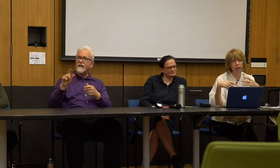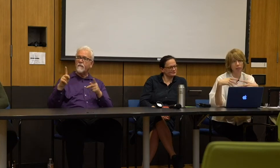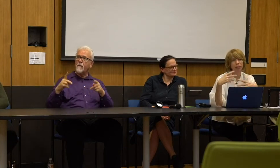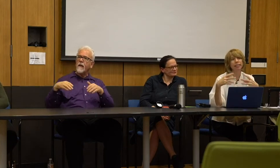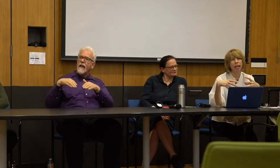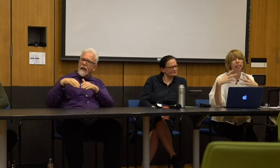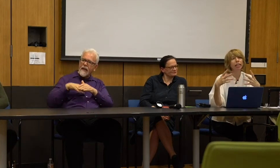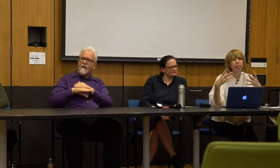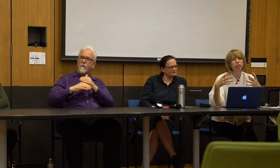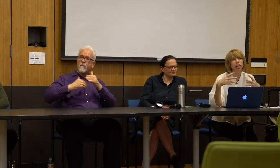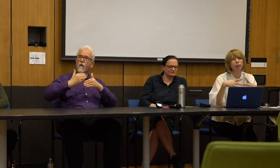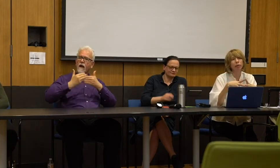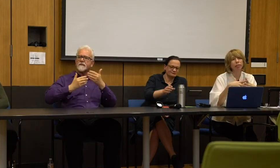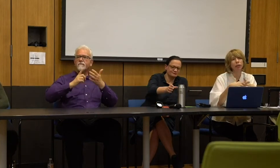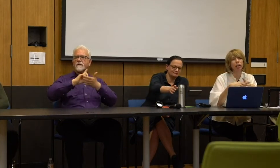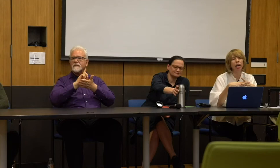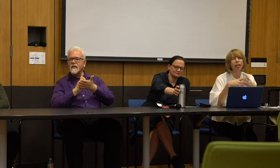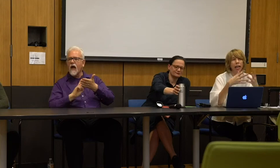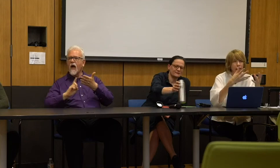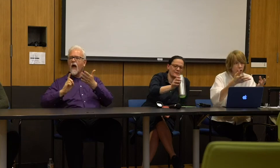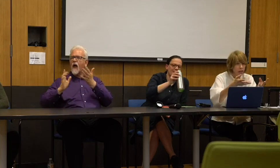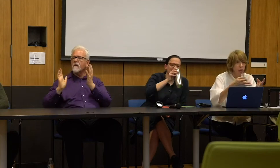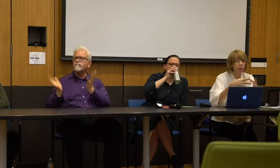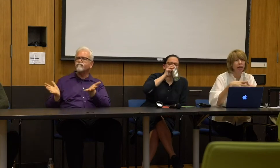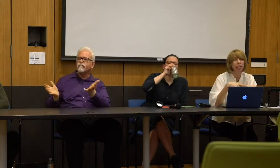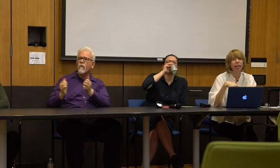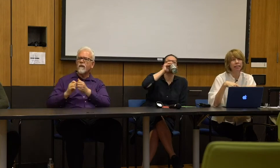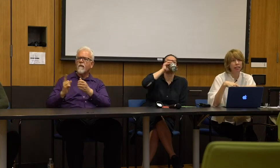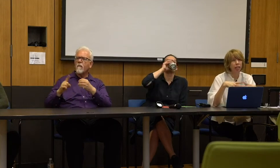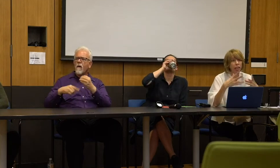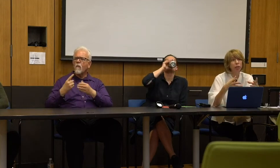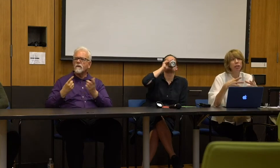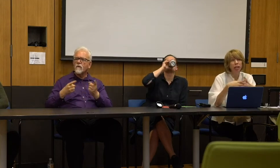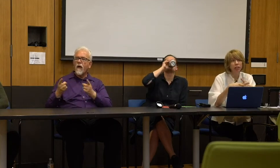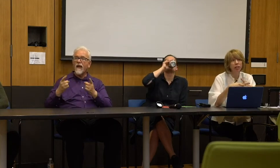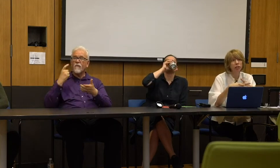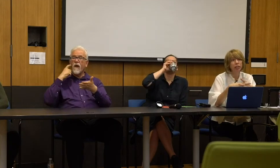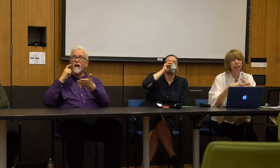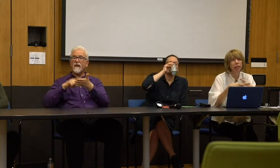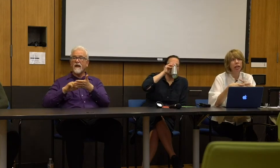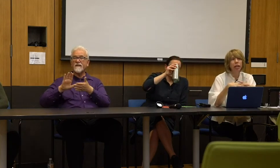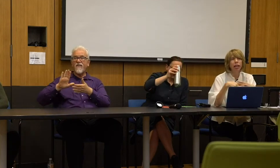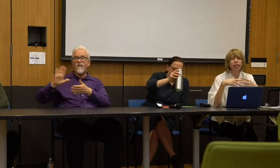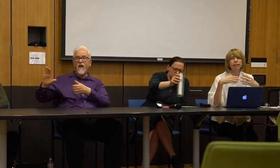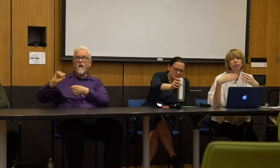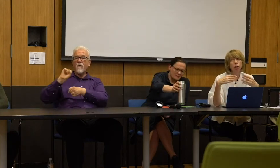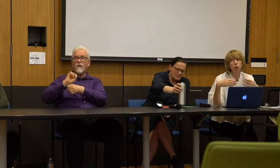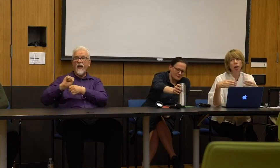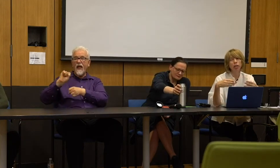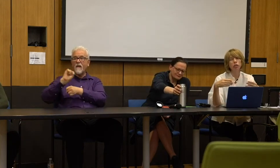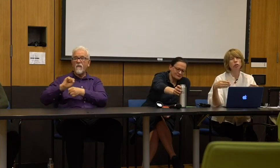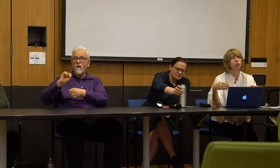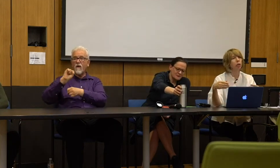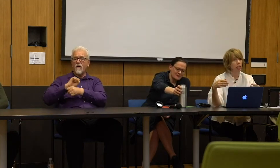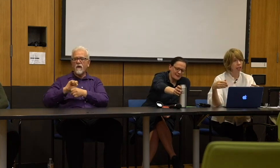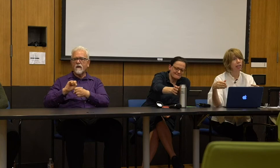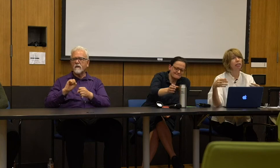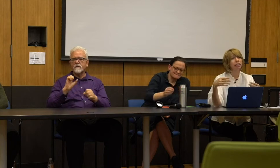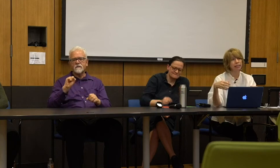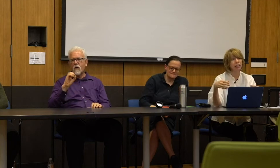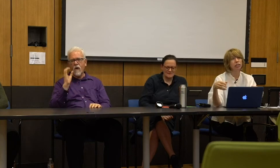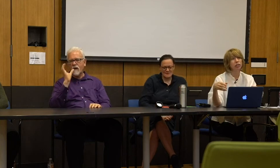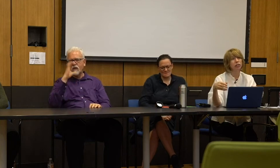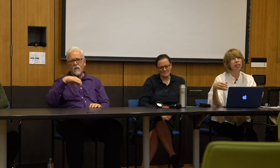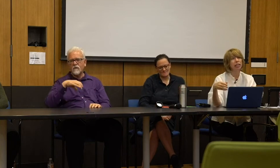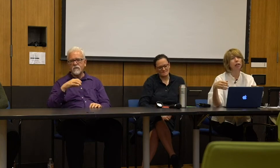process of designing and talking about what's going on and also recognizing the labor that they're doing there is so unusual in